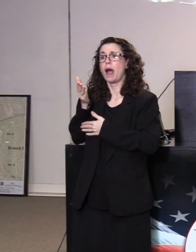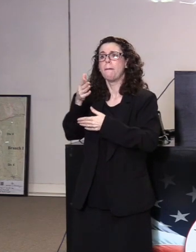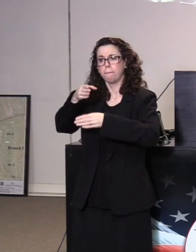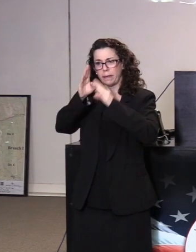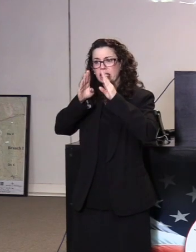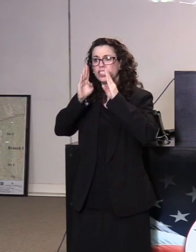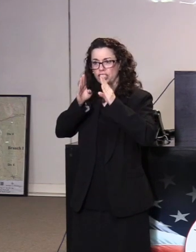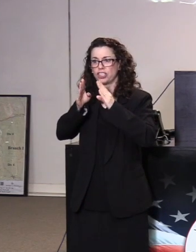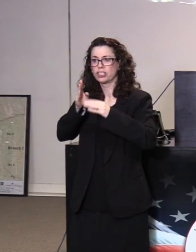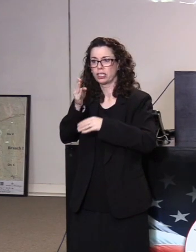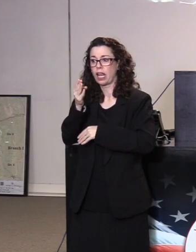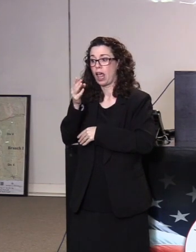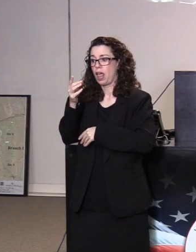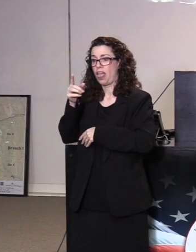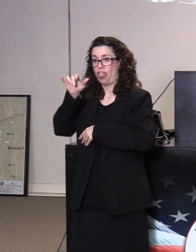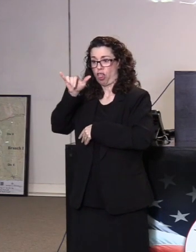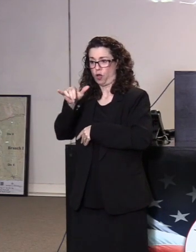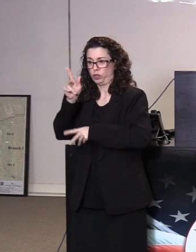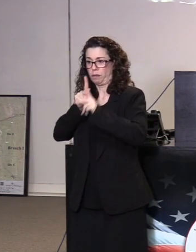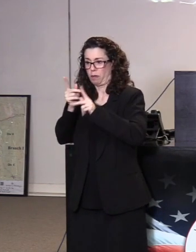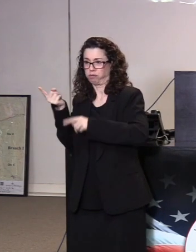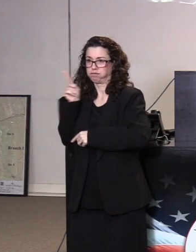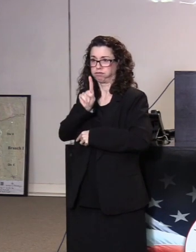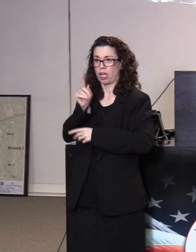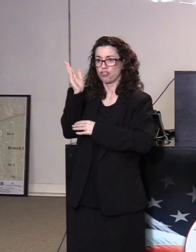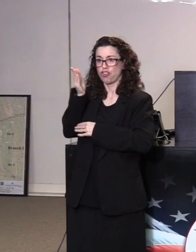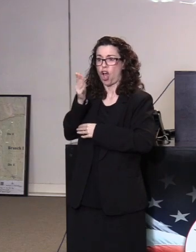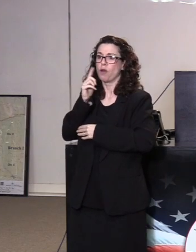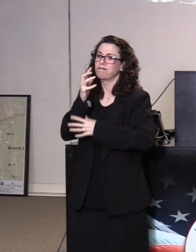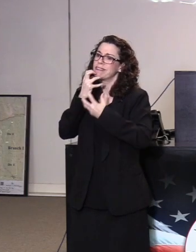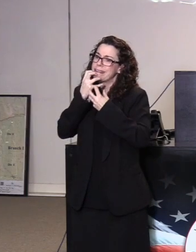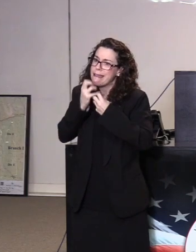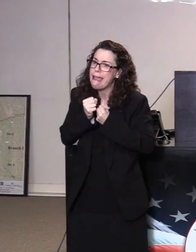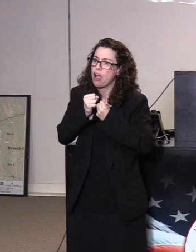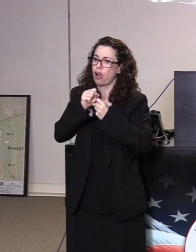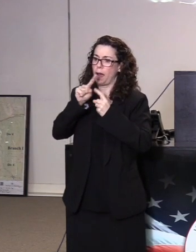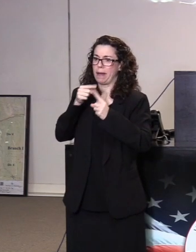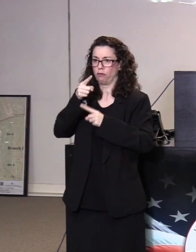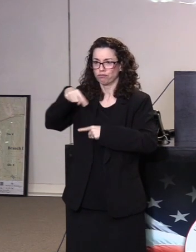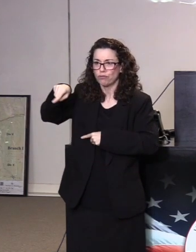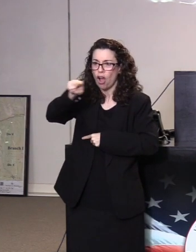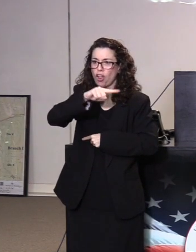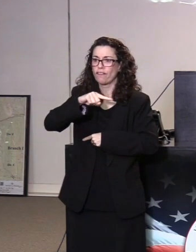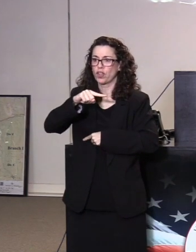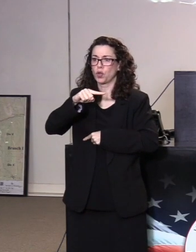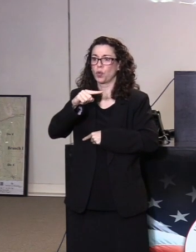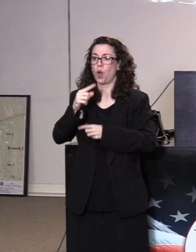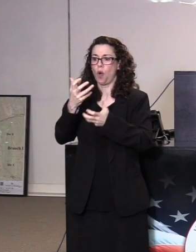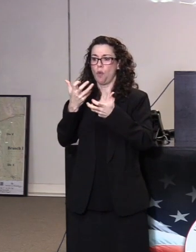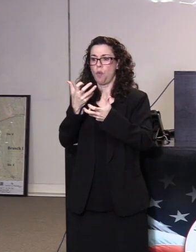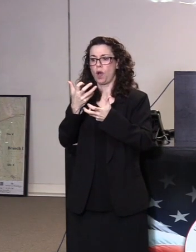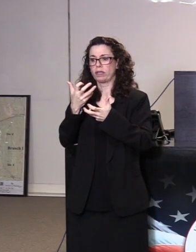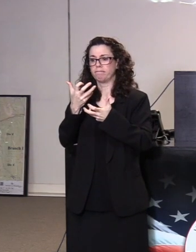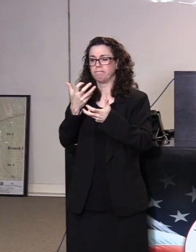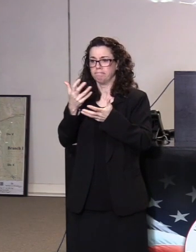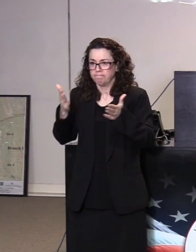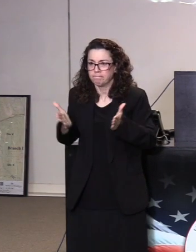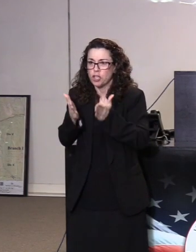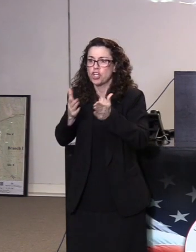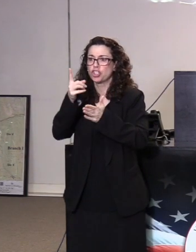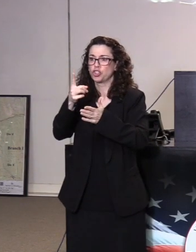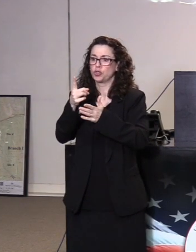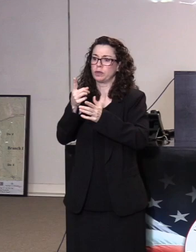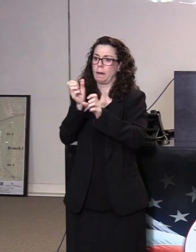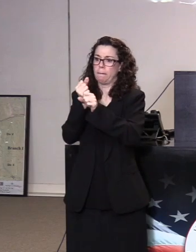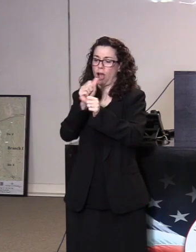that they care enough about the citizens of this county to stand before you and ask you to do whatever it takes to make our citizens